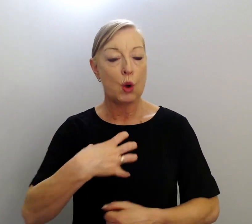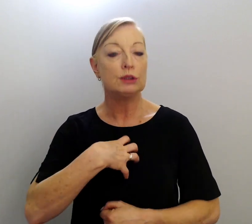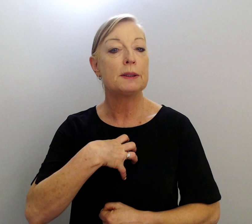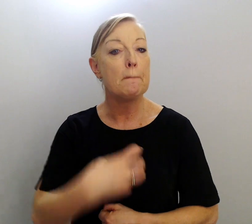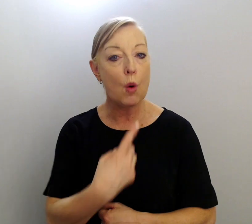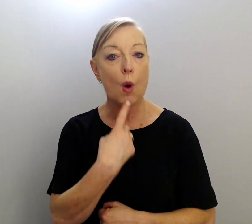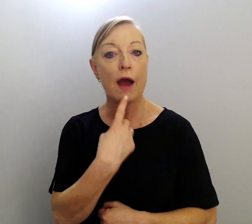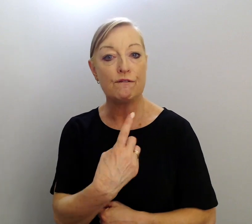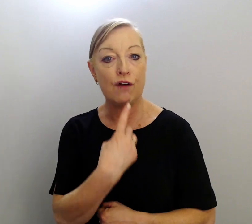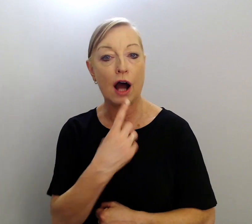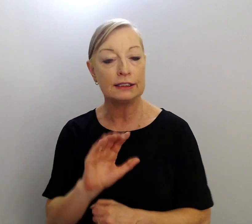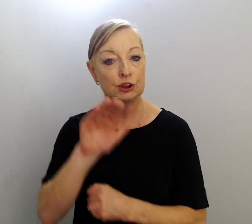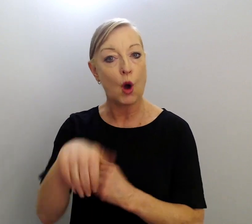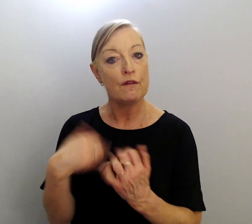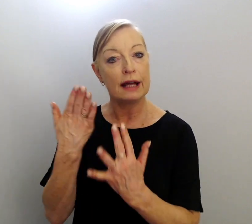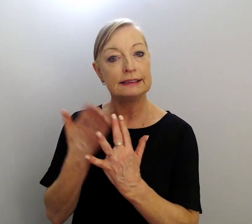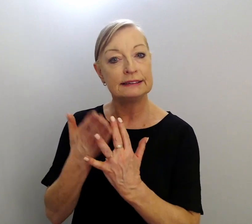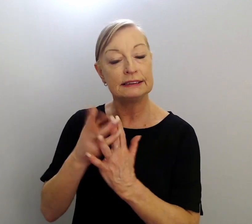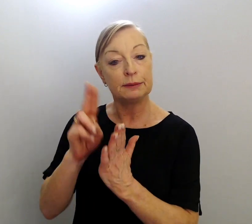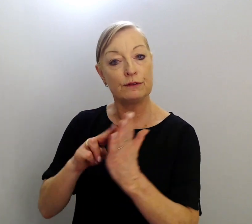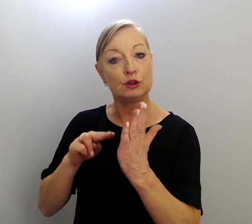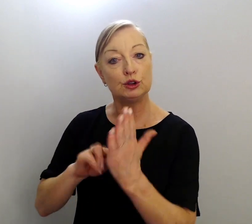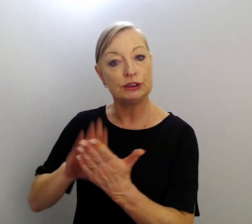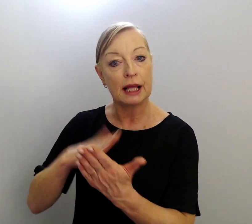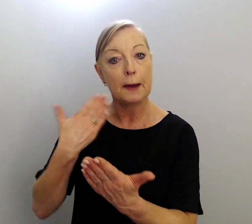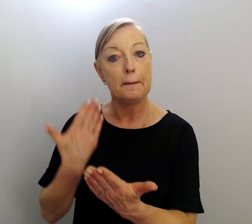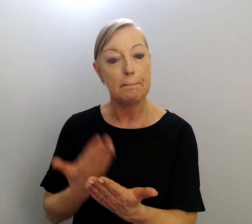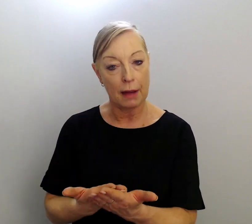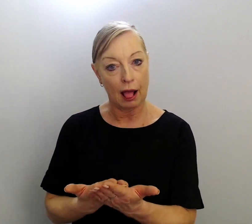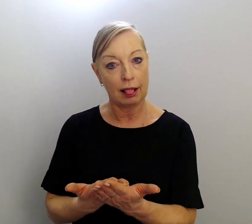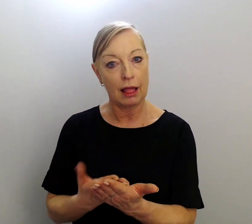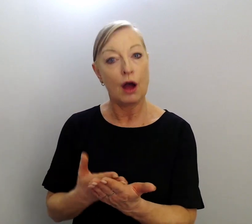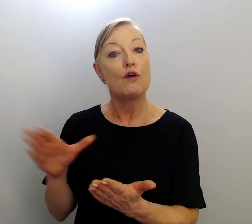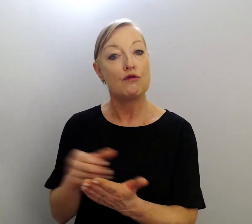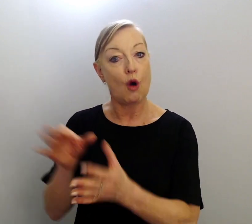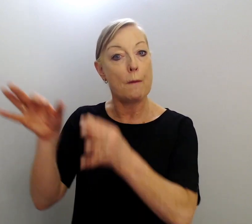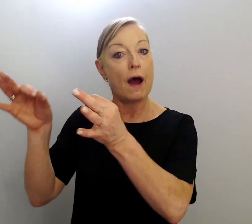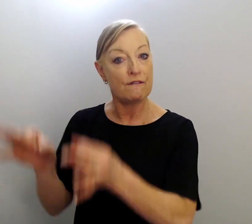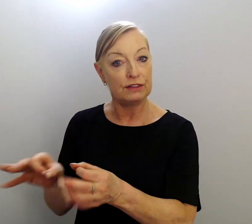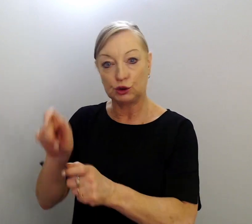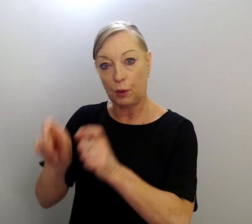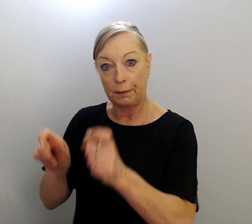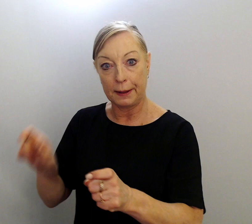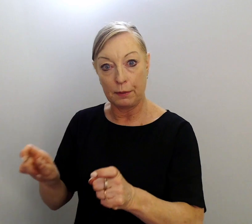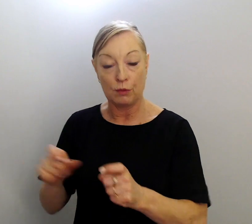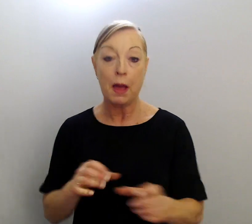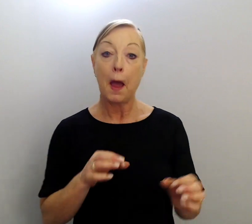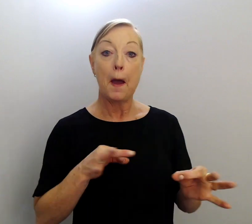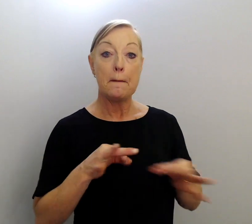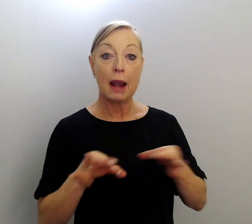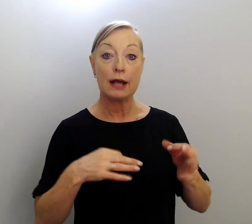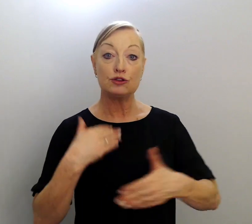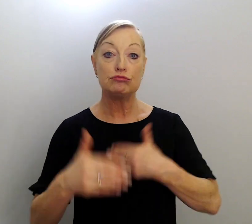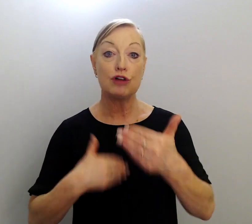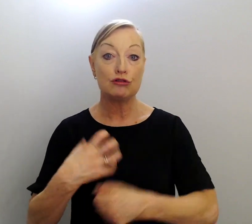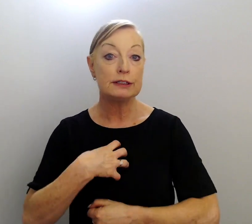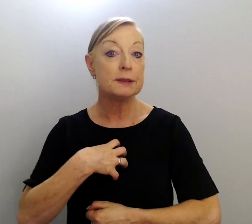process, she is seeking advice on the Accessibility for New Zealanders Bill from officials and does not intend